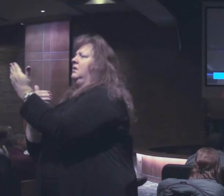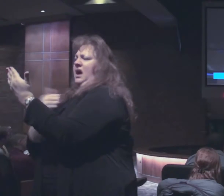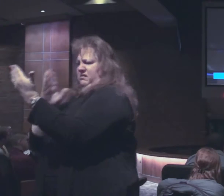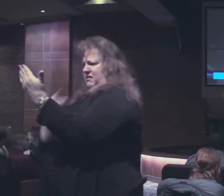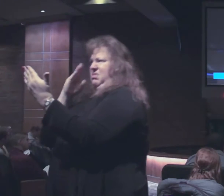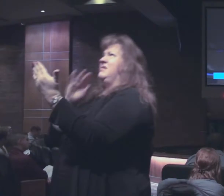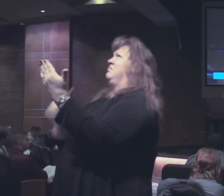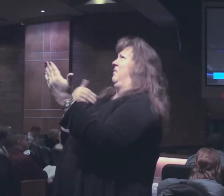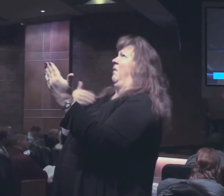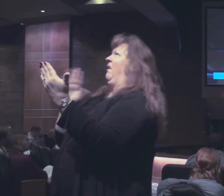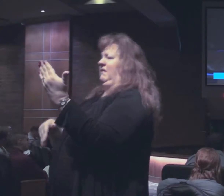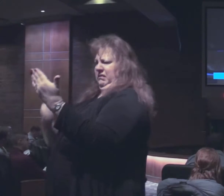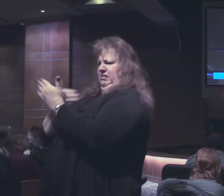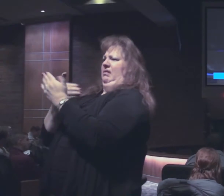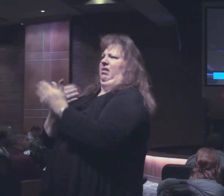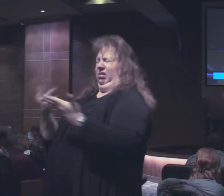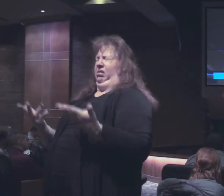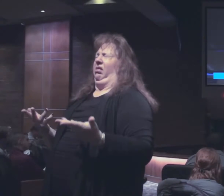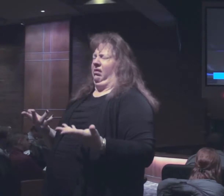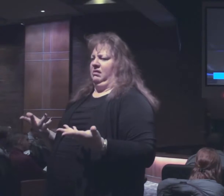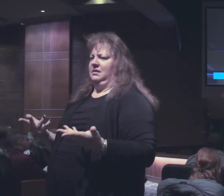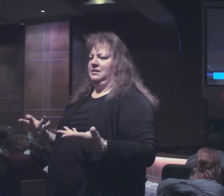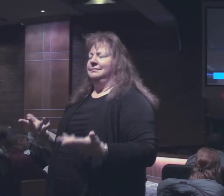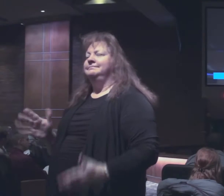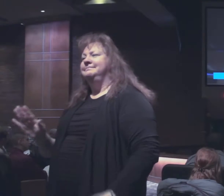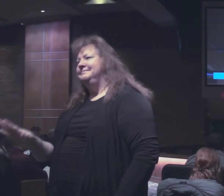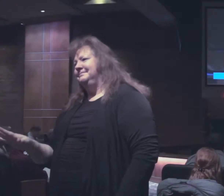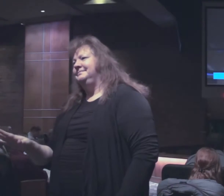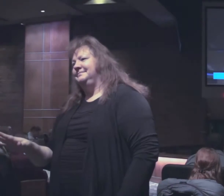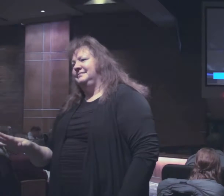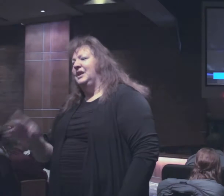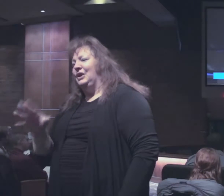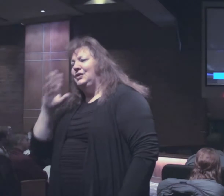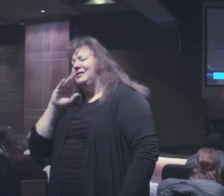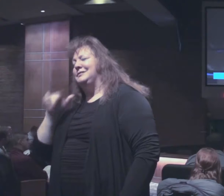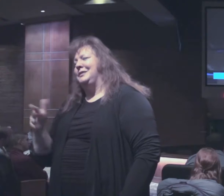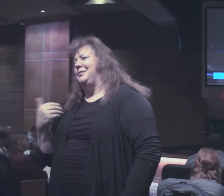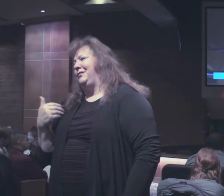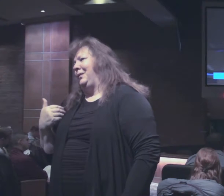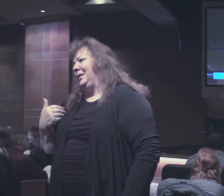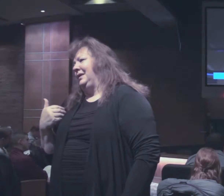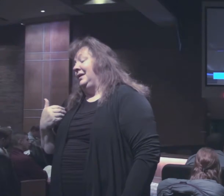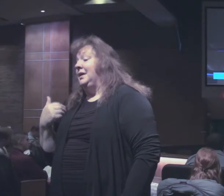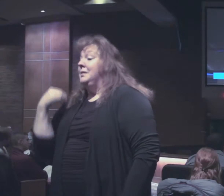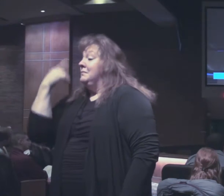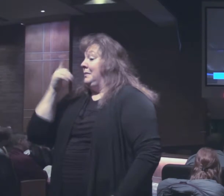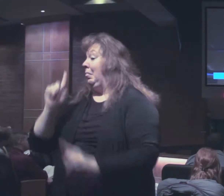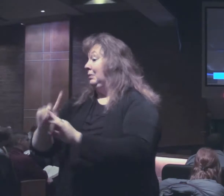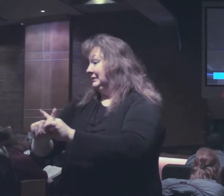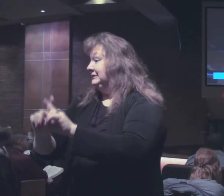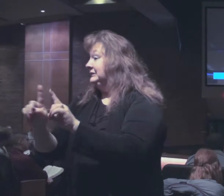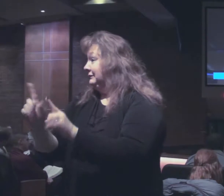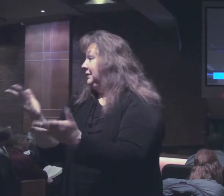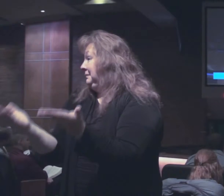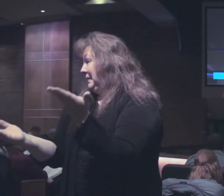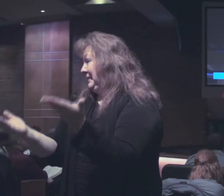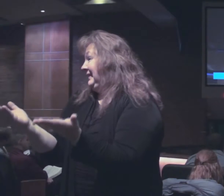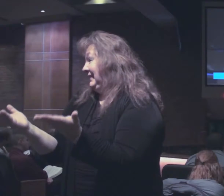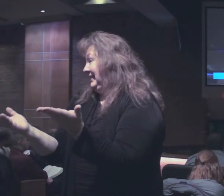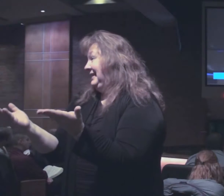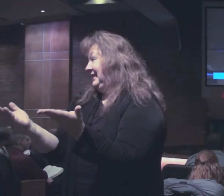had anything like this. Well, we probably have. It may have been dressed in different clothes.